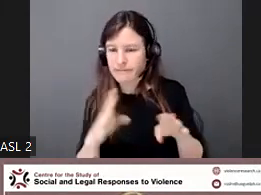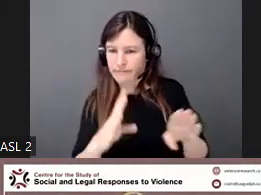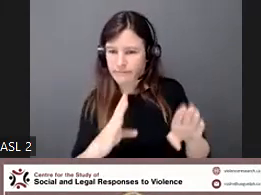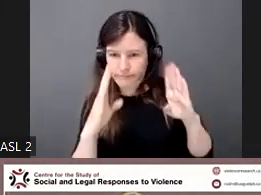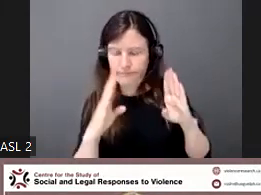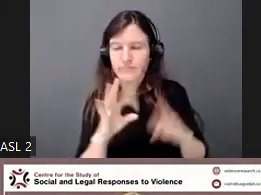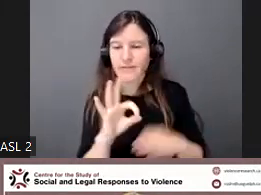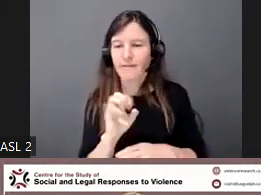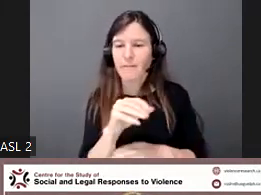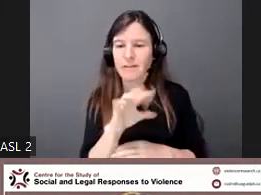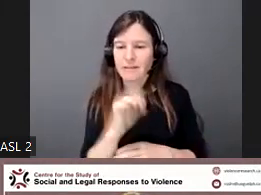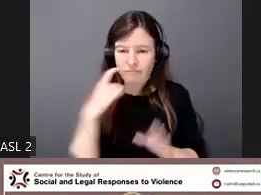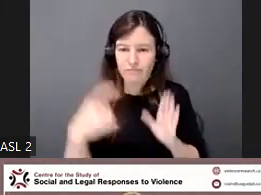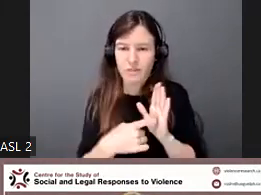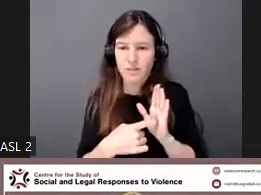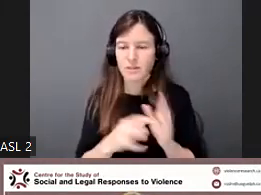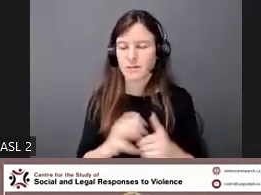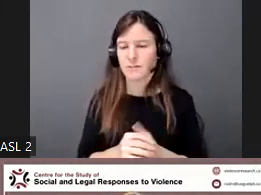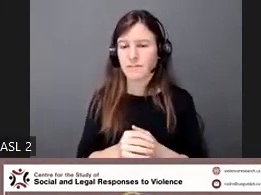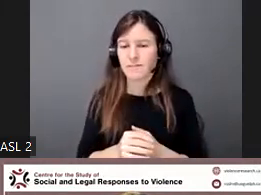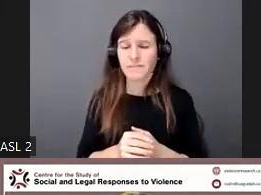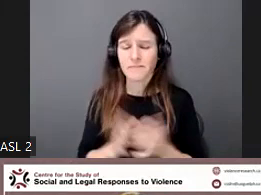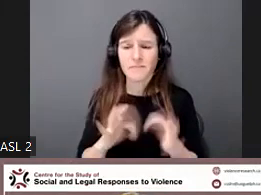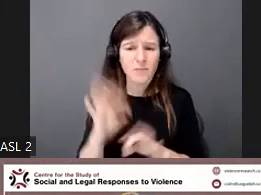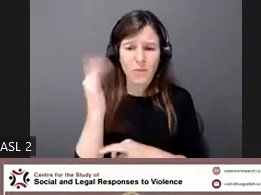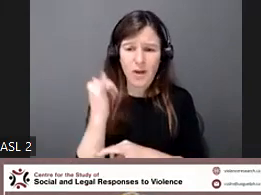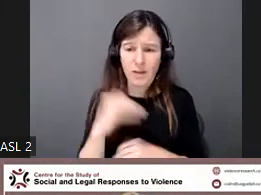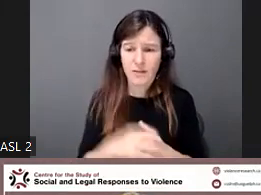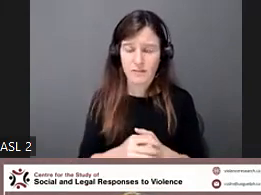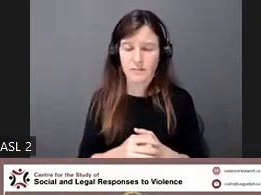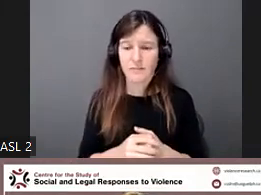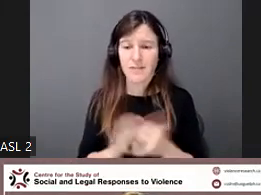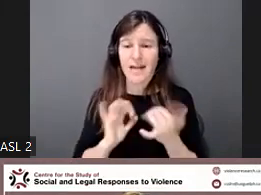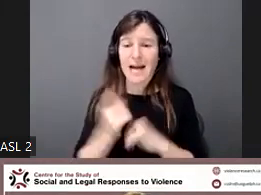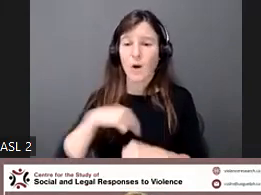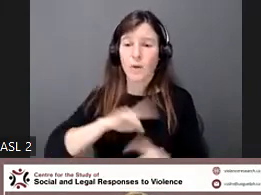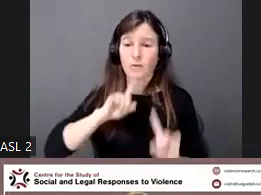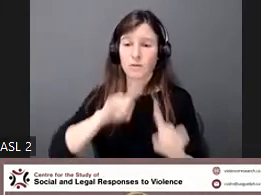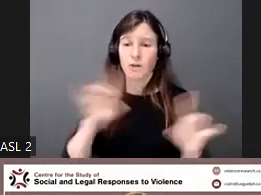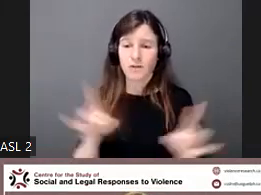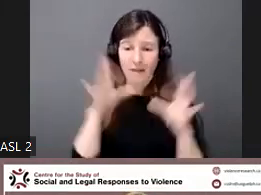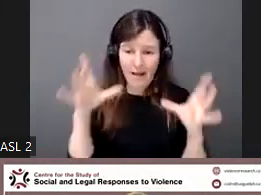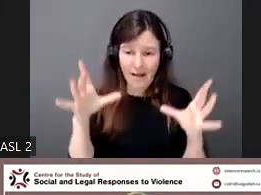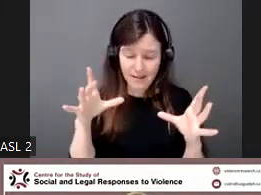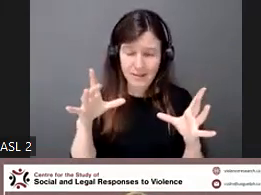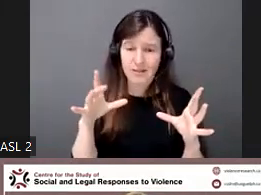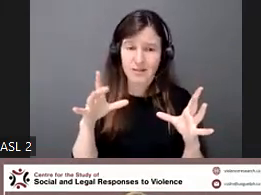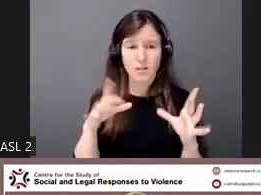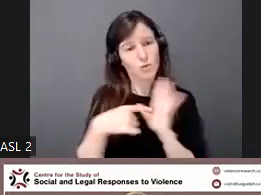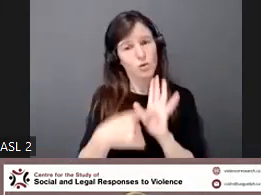we respond to violence in our communities and in society is a product of our culture and its